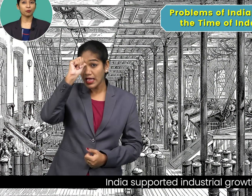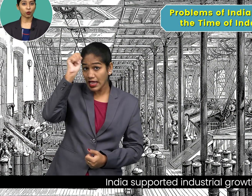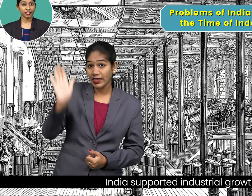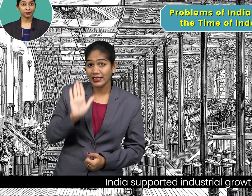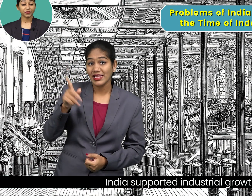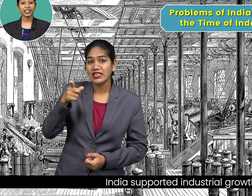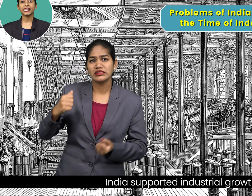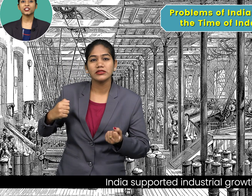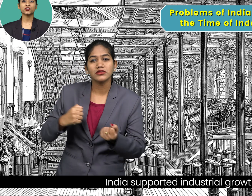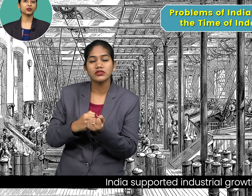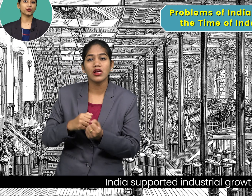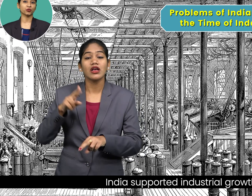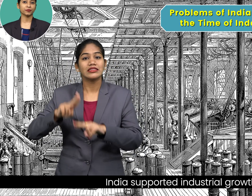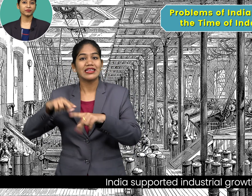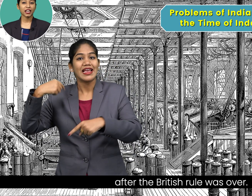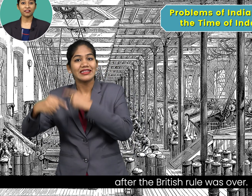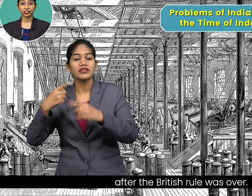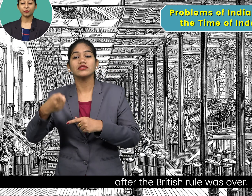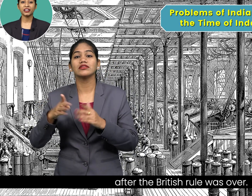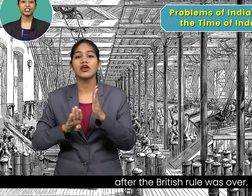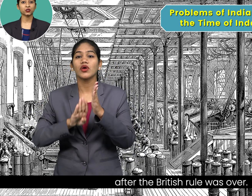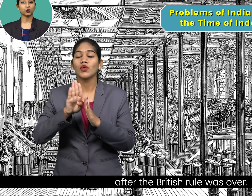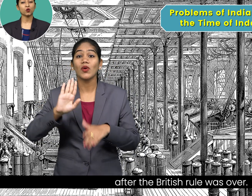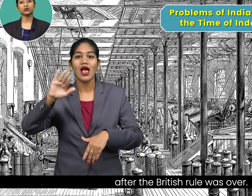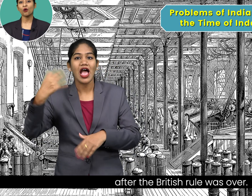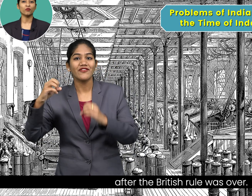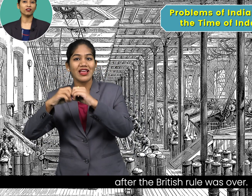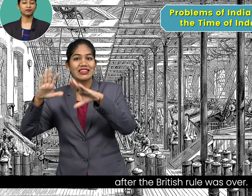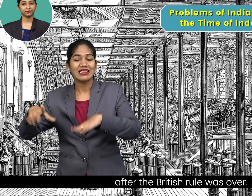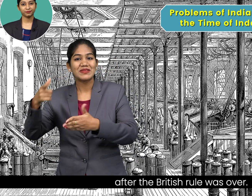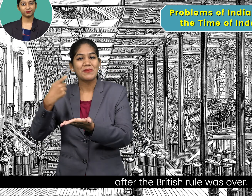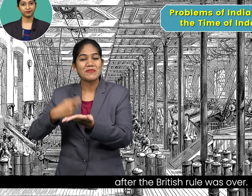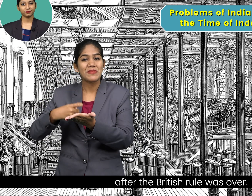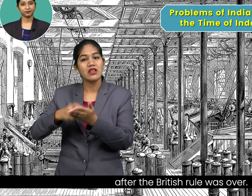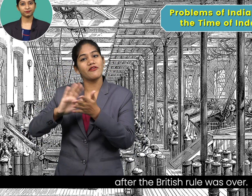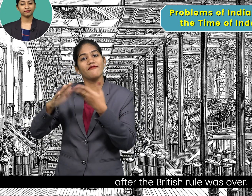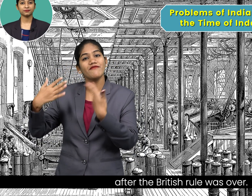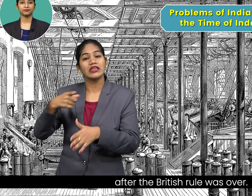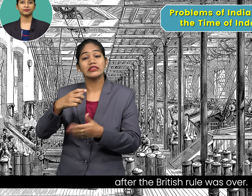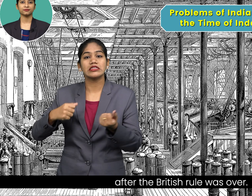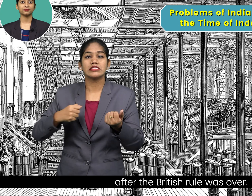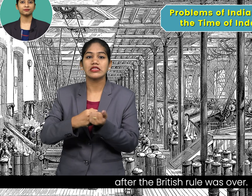India supported industrial growth after the British rule was over.